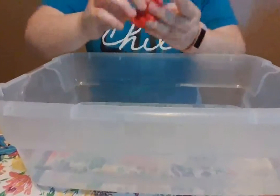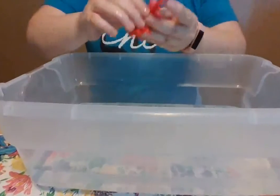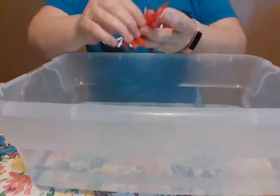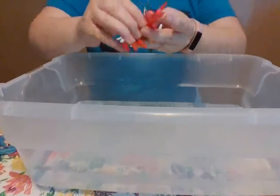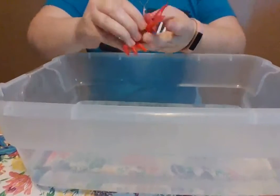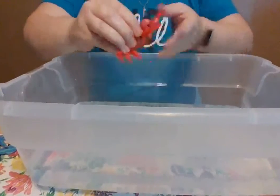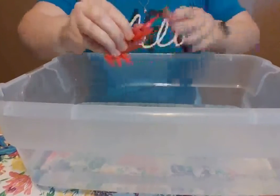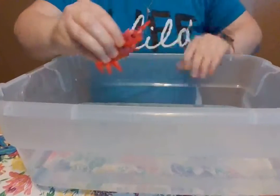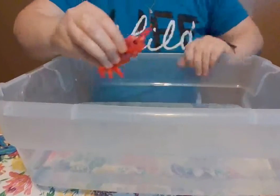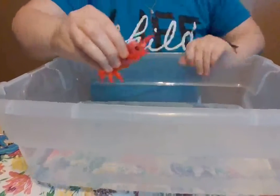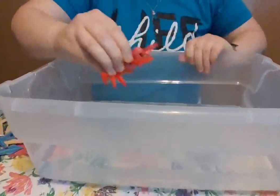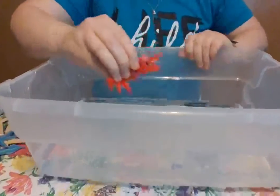Okay, ready?